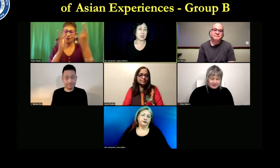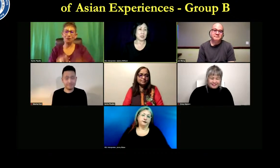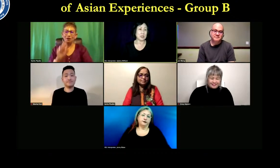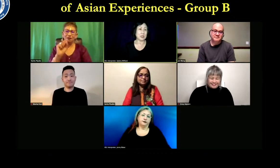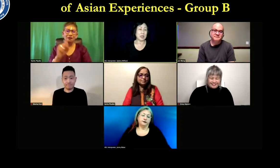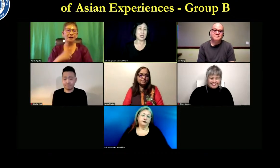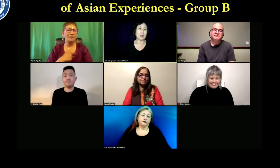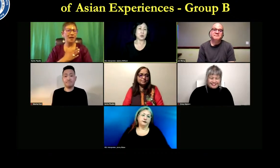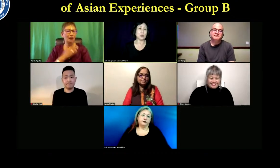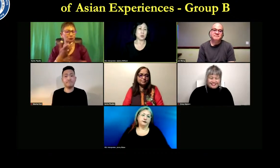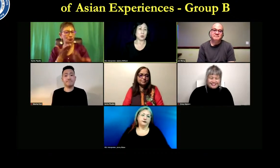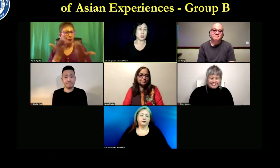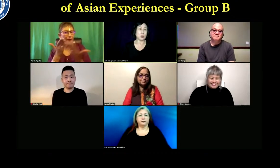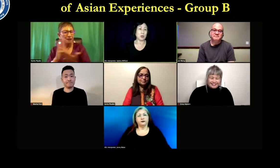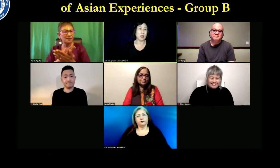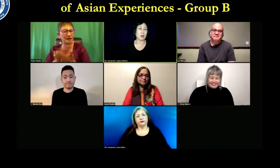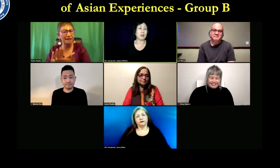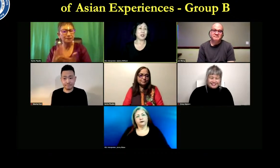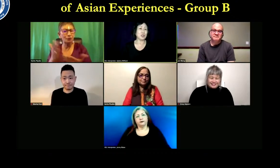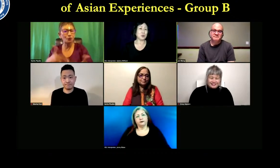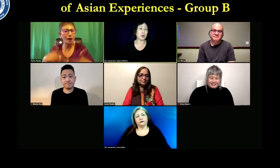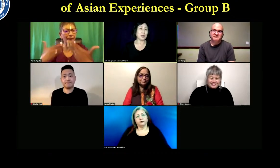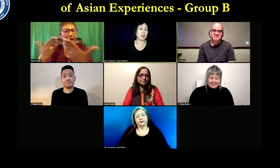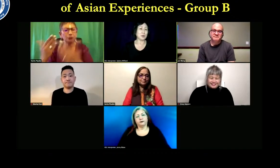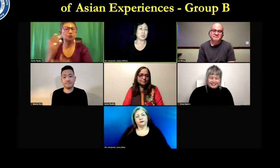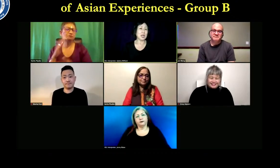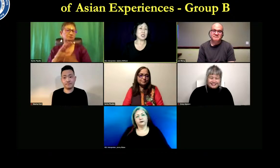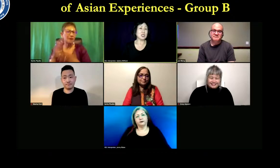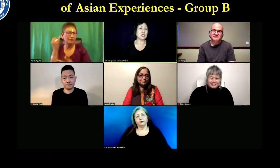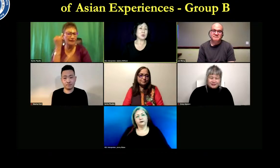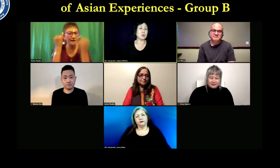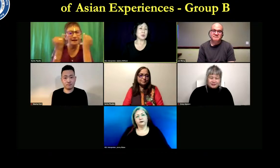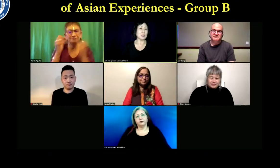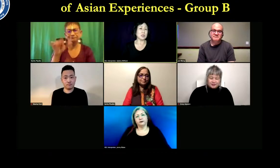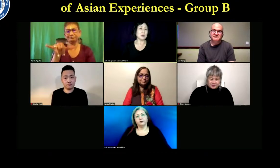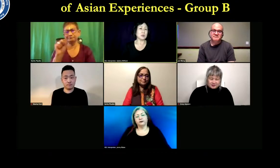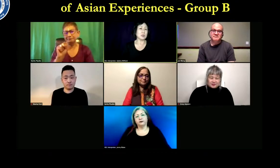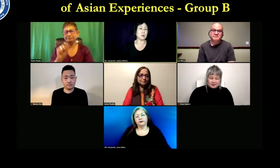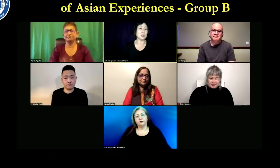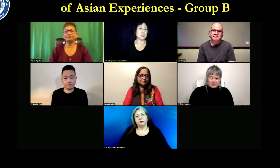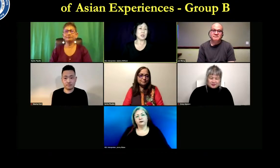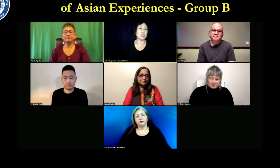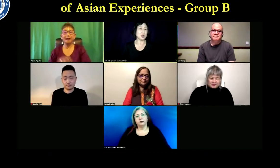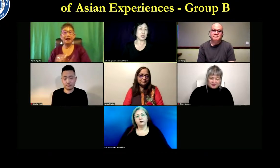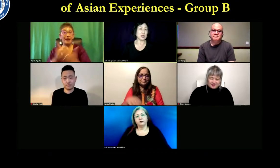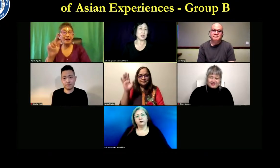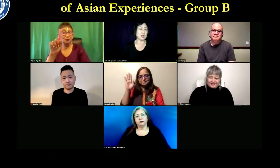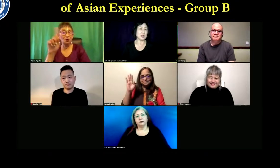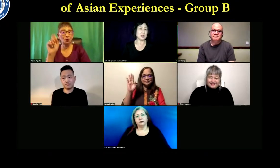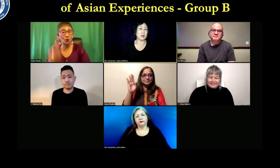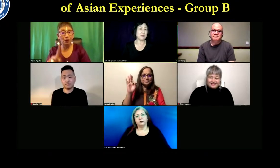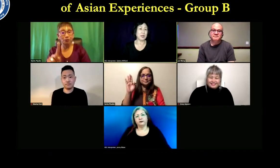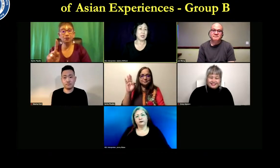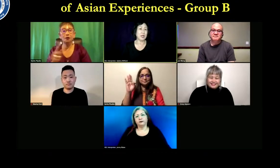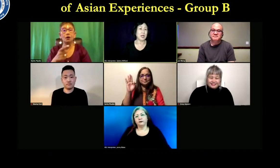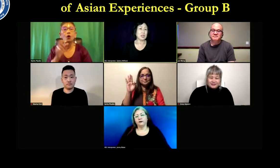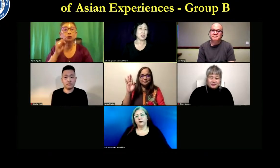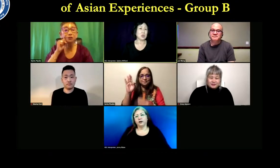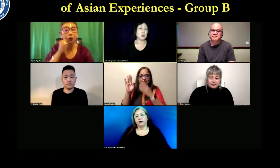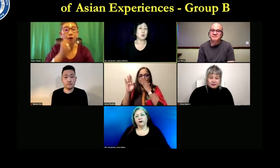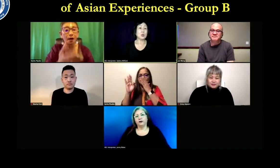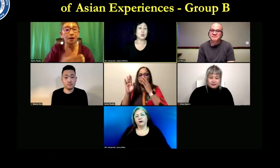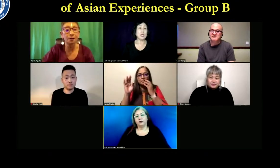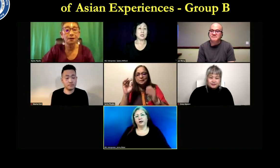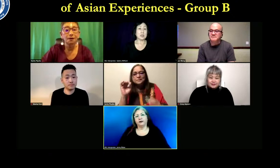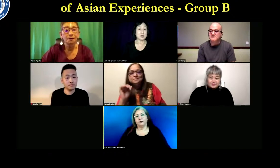their uniqueness. And I totally agree with you. I'm glad that you brought that up. It's nice to bring up this subject and share these ideas.